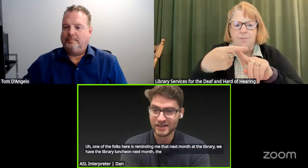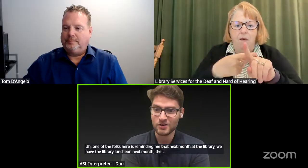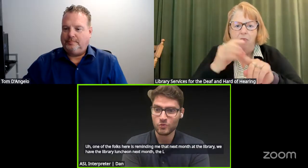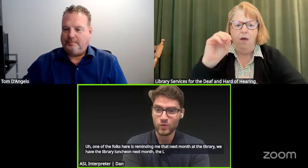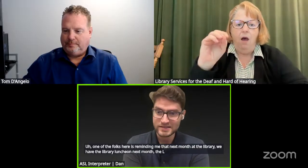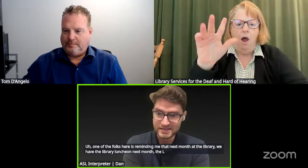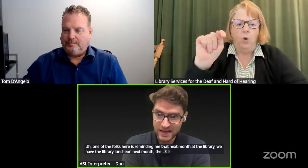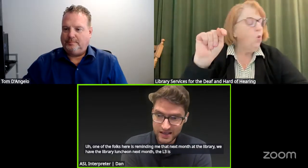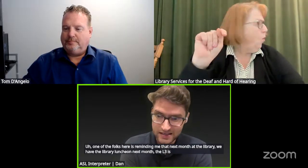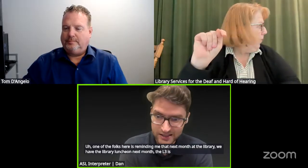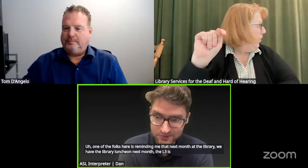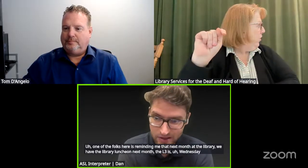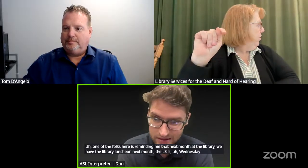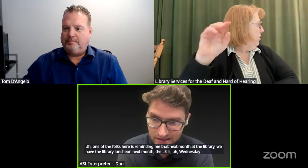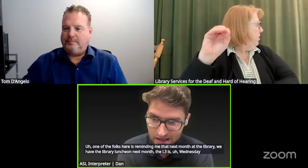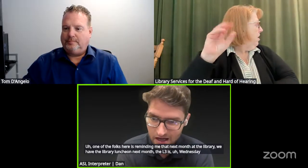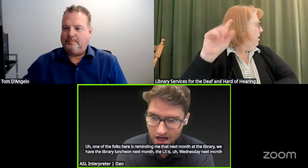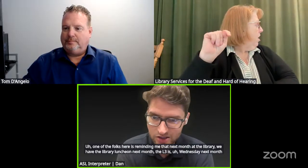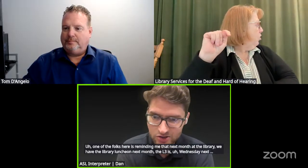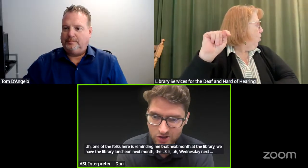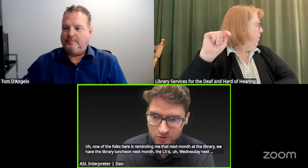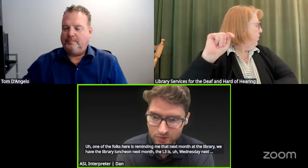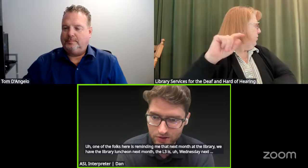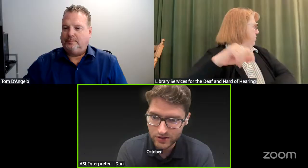is Wednesday next month,